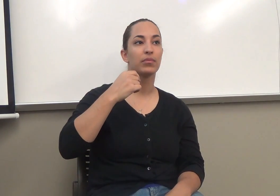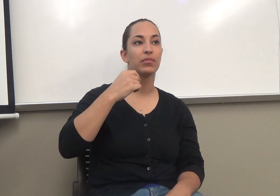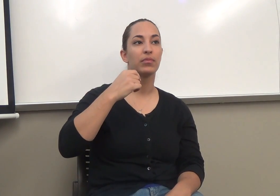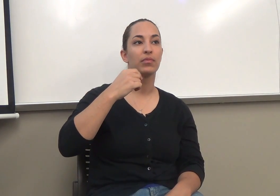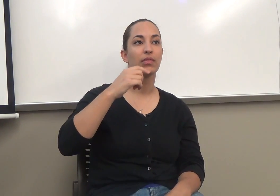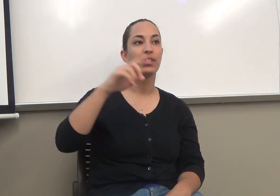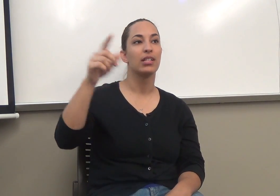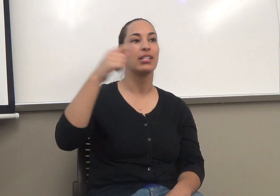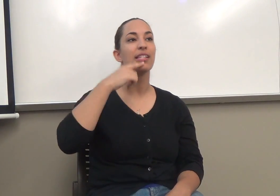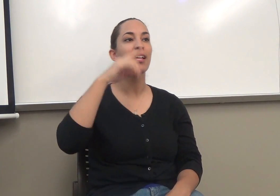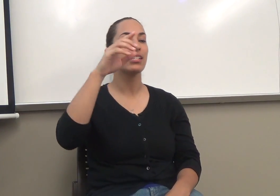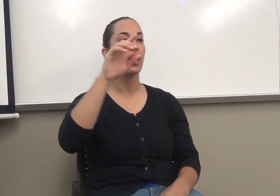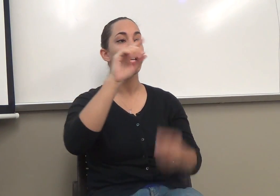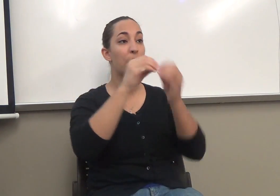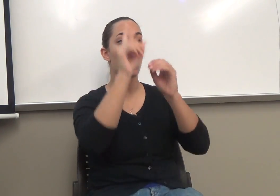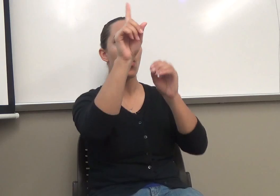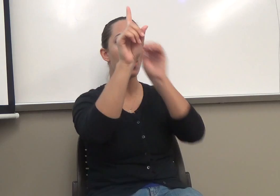Informal. So there's all these little